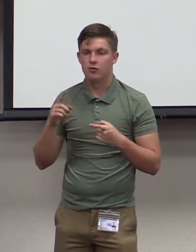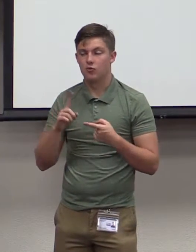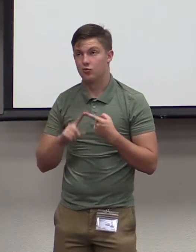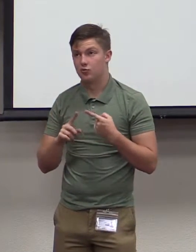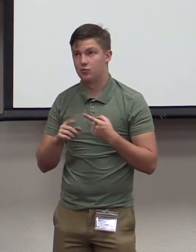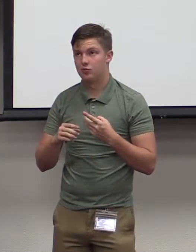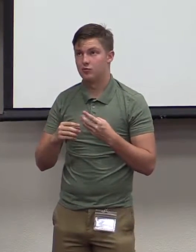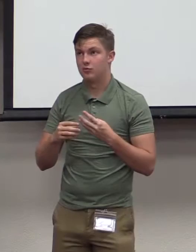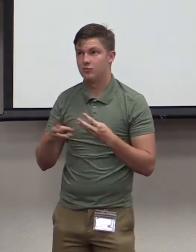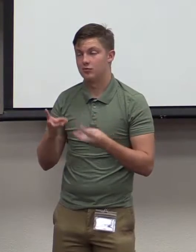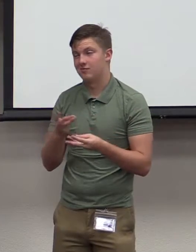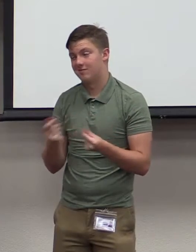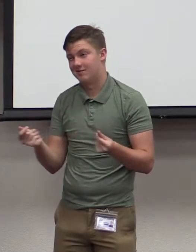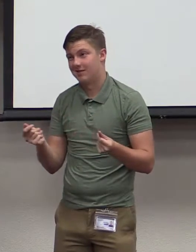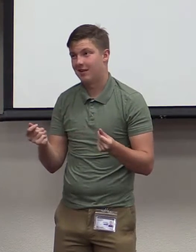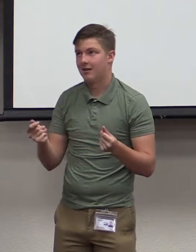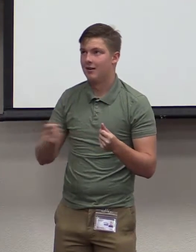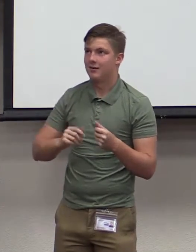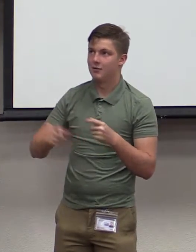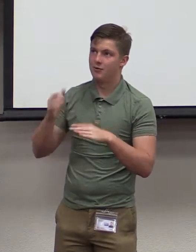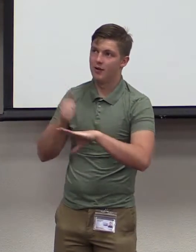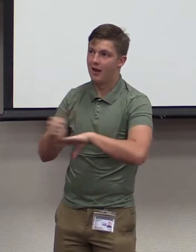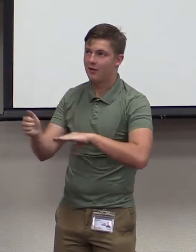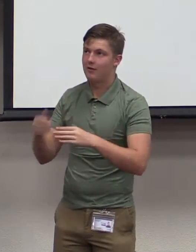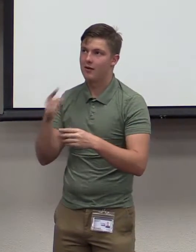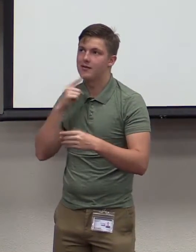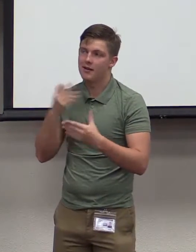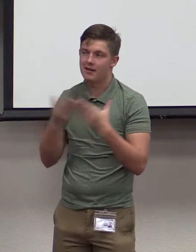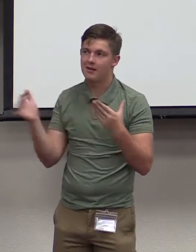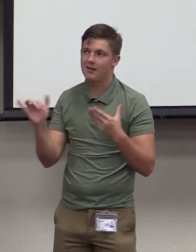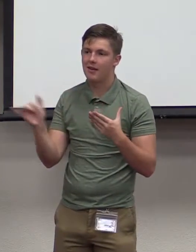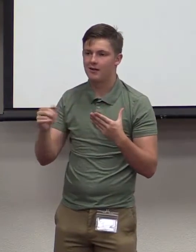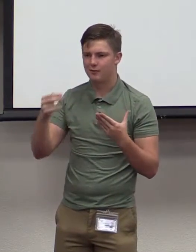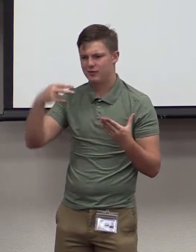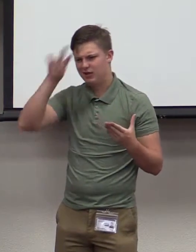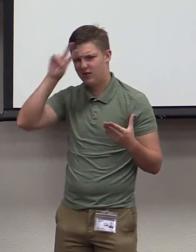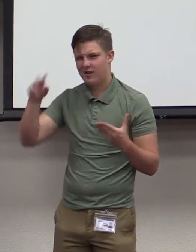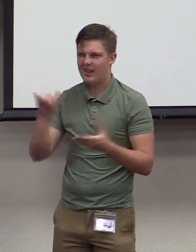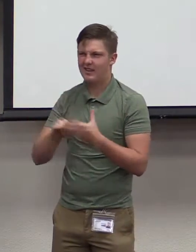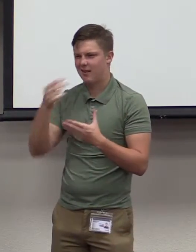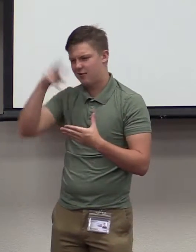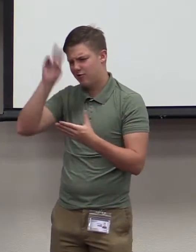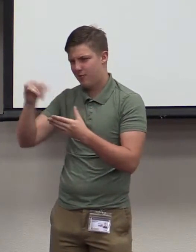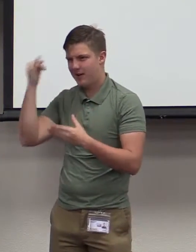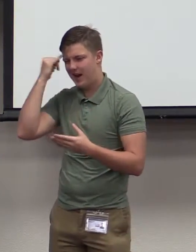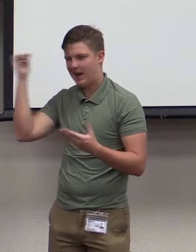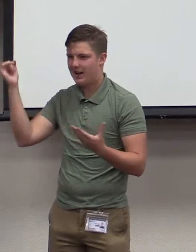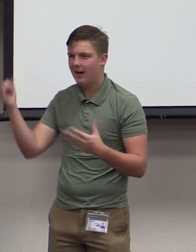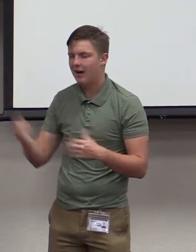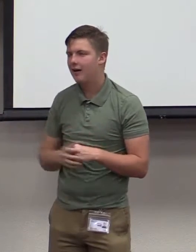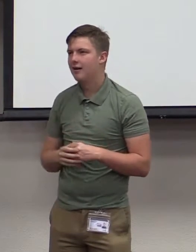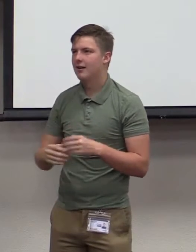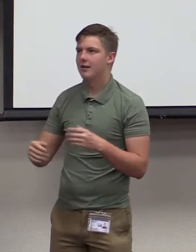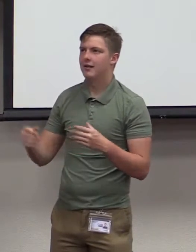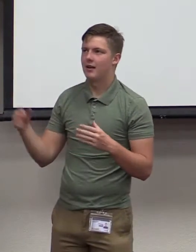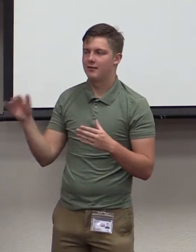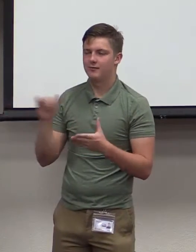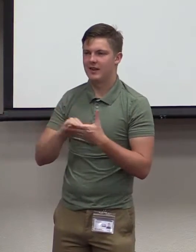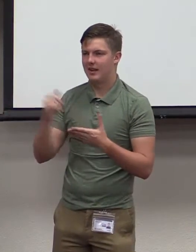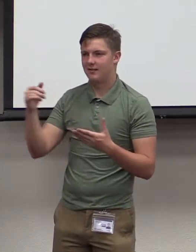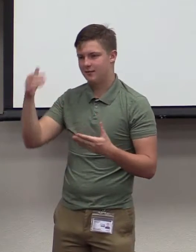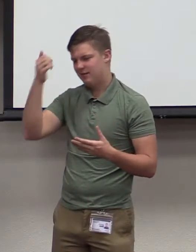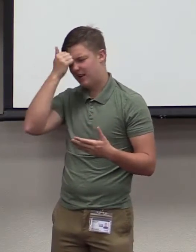deterioration, or accusing, or saying things that are like stupid. That's a stupid idea. That's an idiotic thing. That's ridiculous.